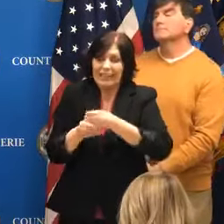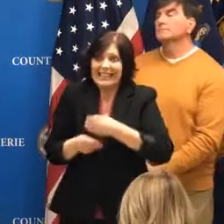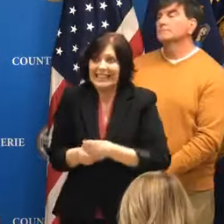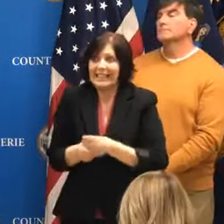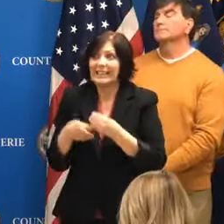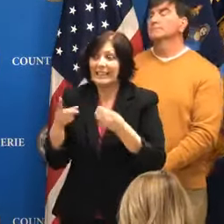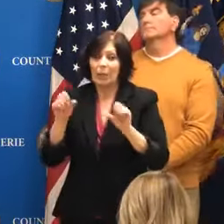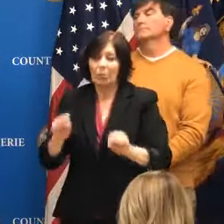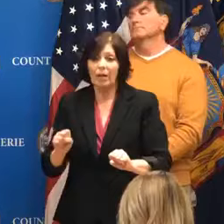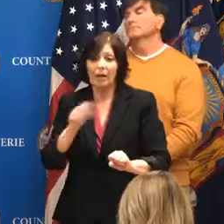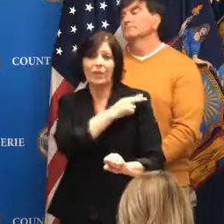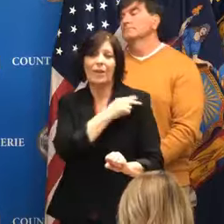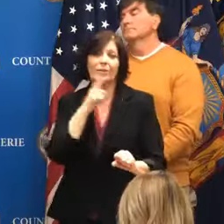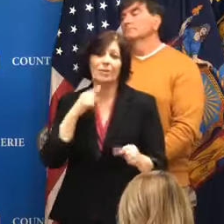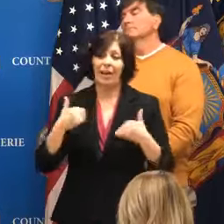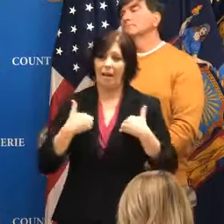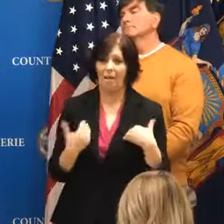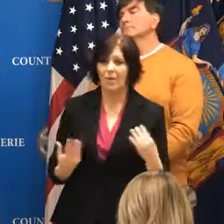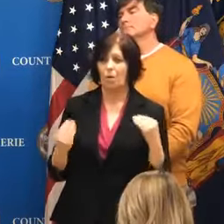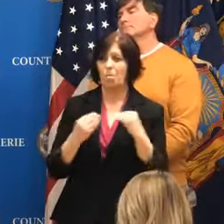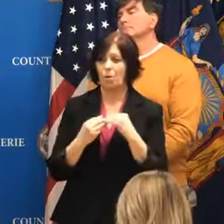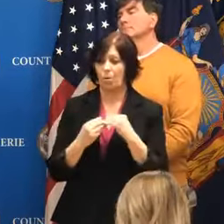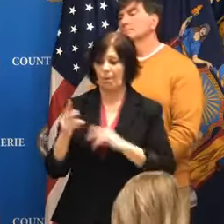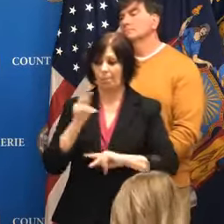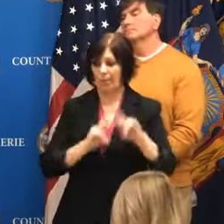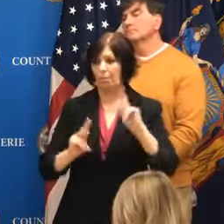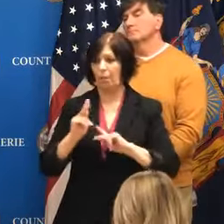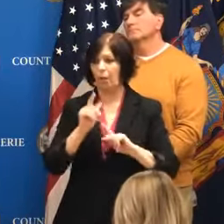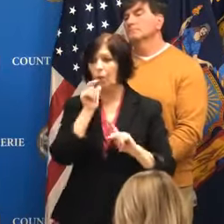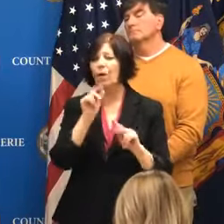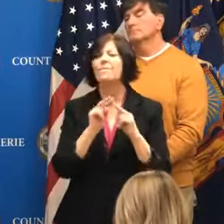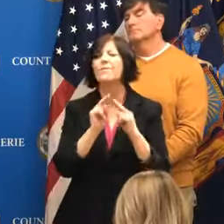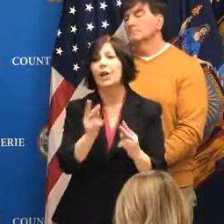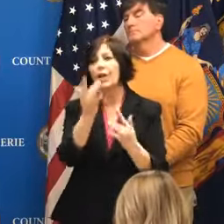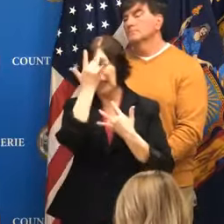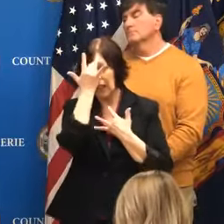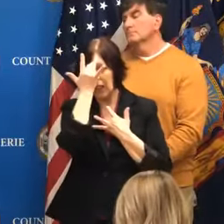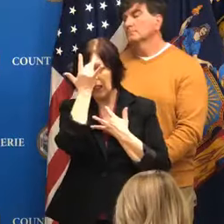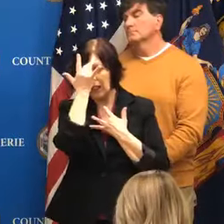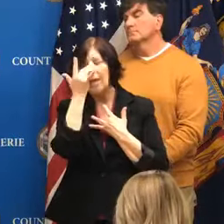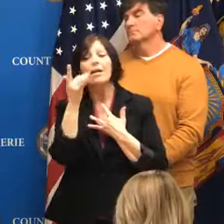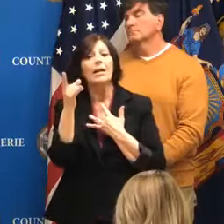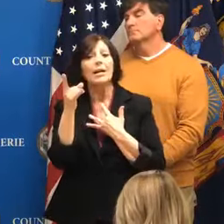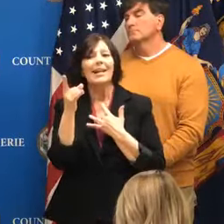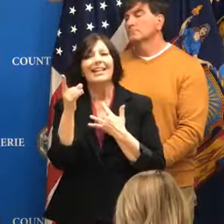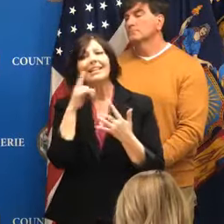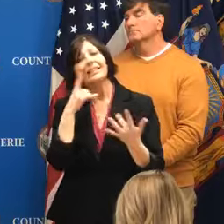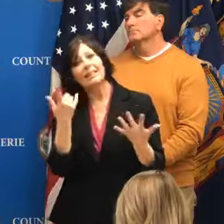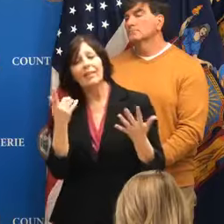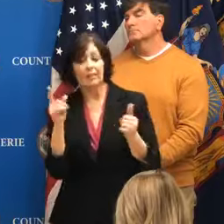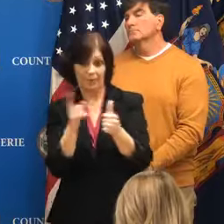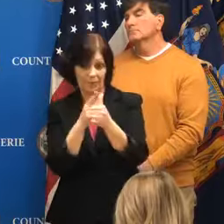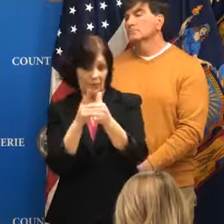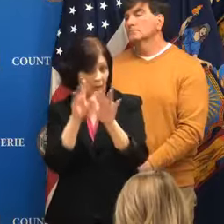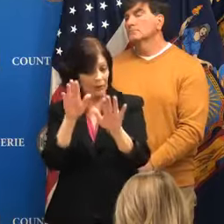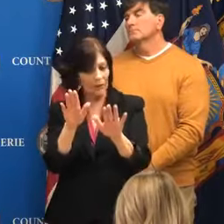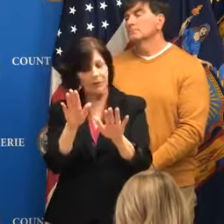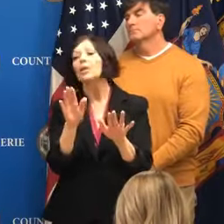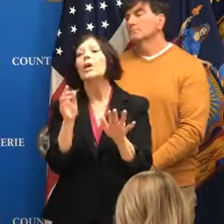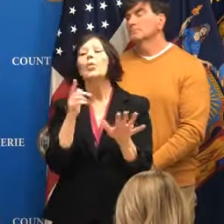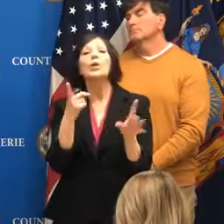our community to be able to care for those who are very, very ill. So it's a multi-pronged approach. First of all, doing